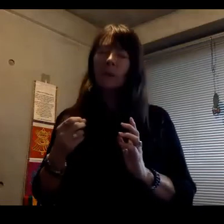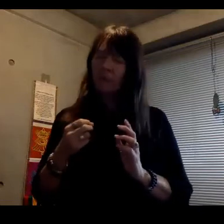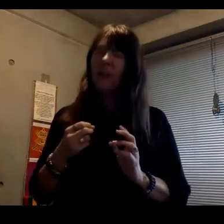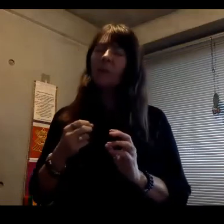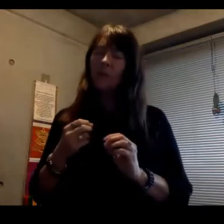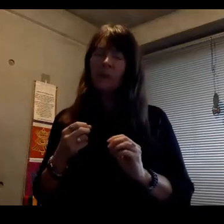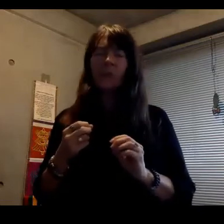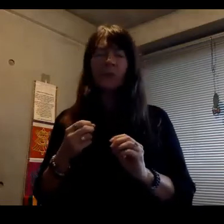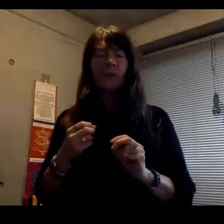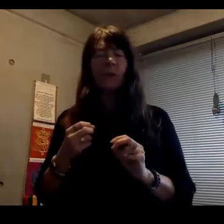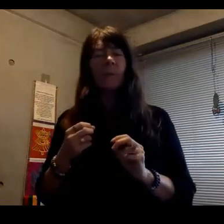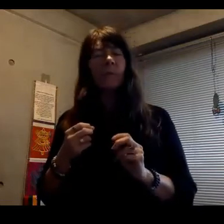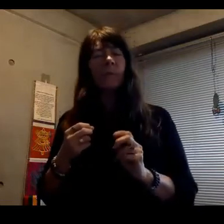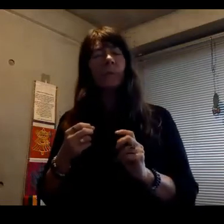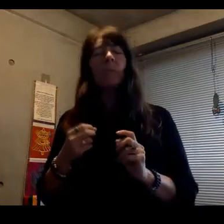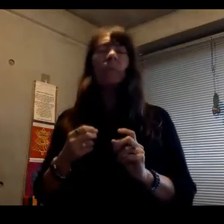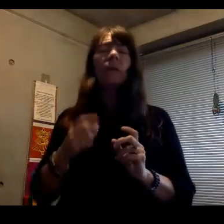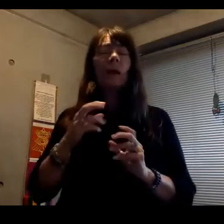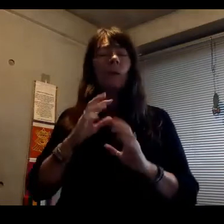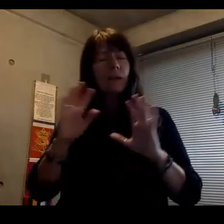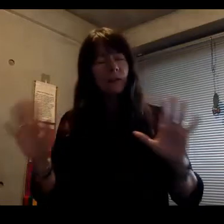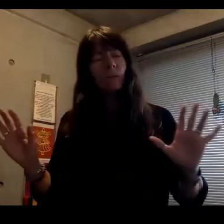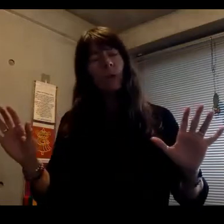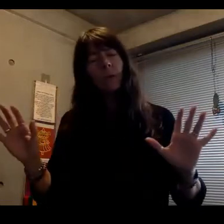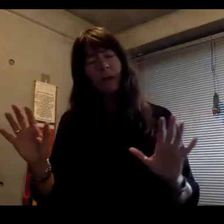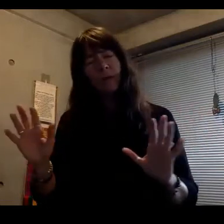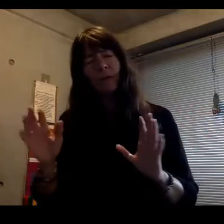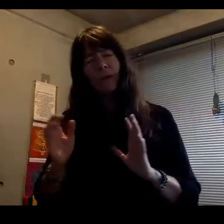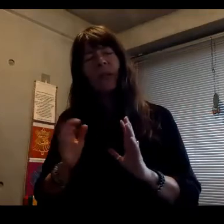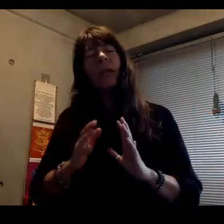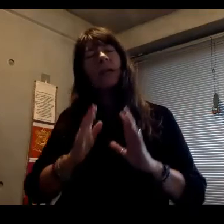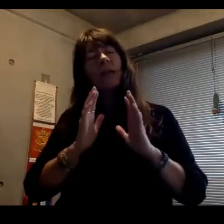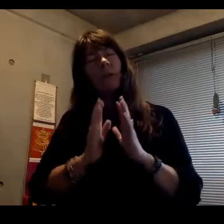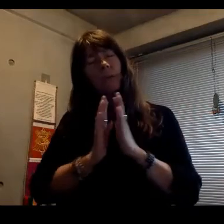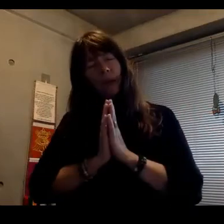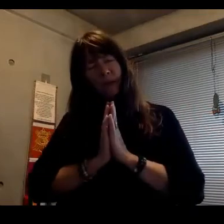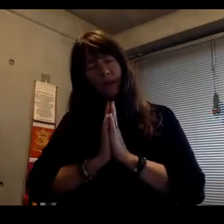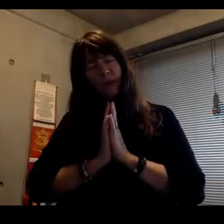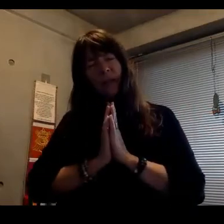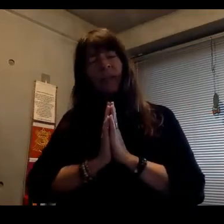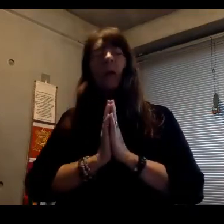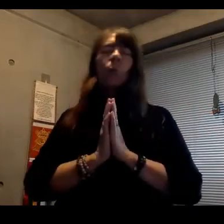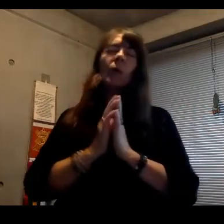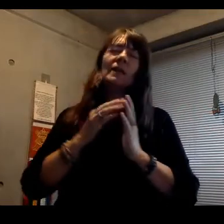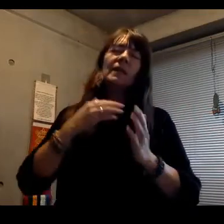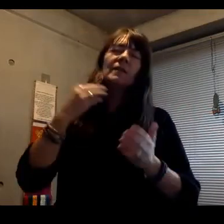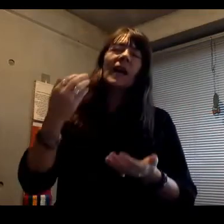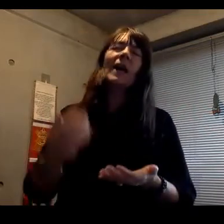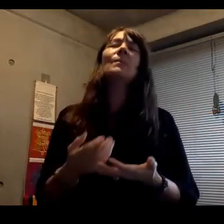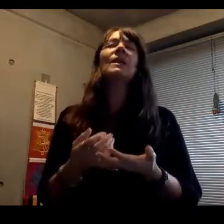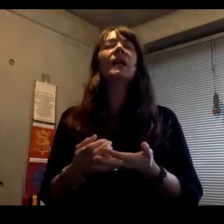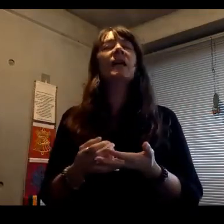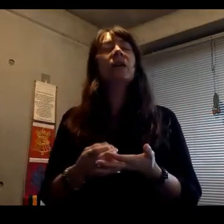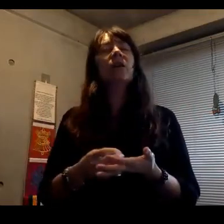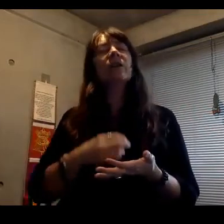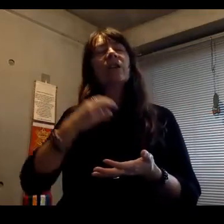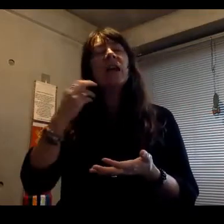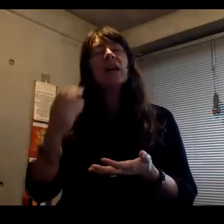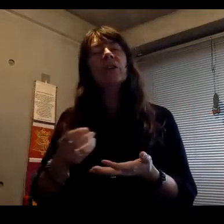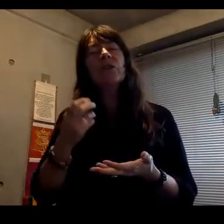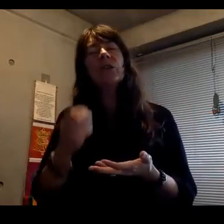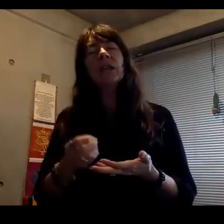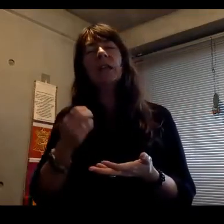you, they will find a way to do so. Now, that is one part of this. The other part is that what is happening here